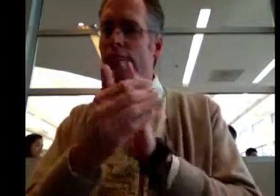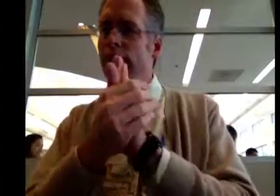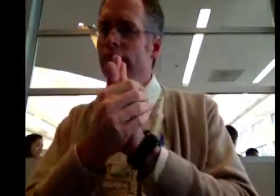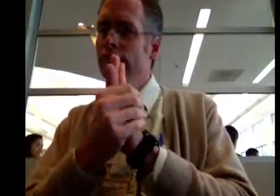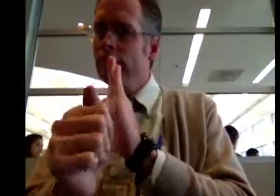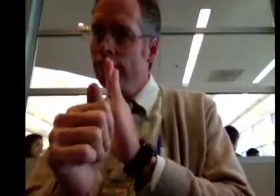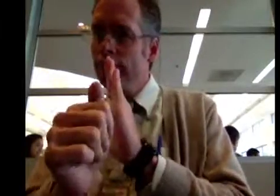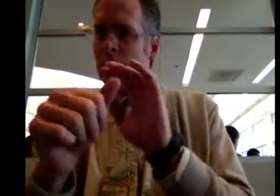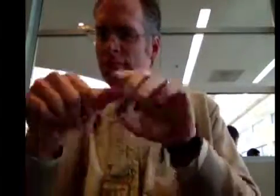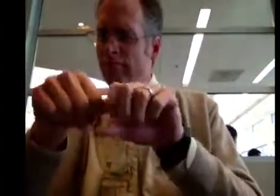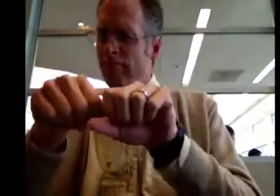see you. That's the